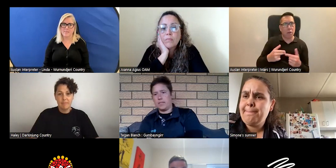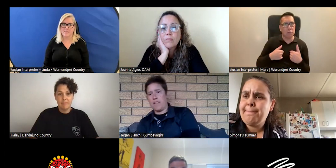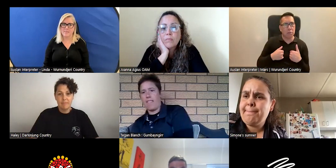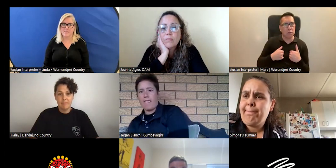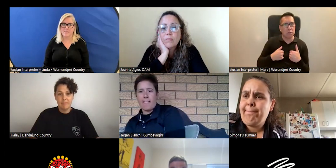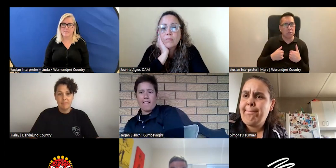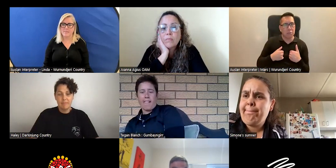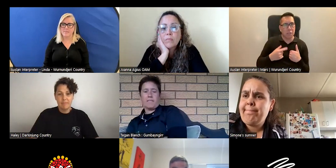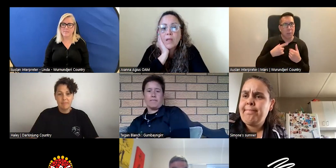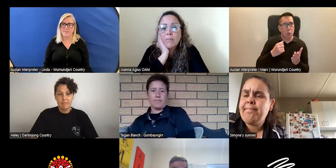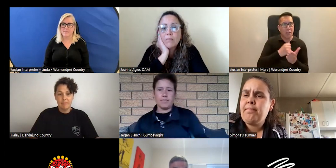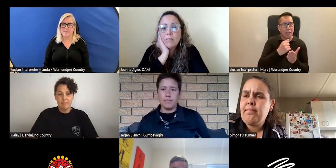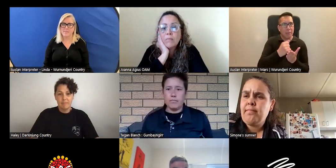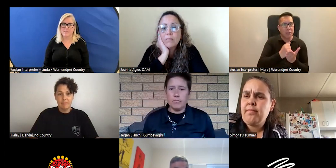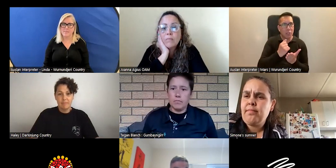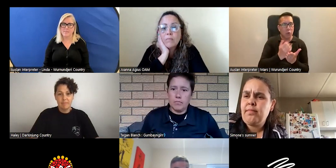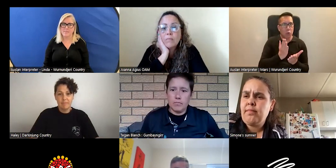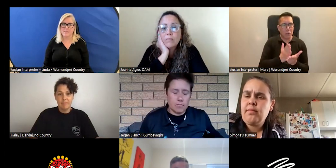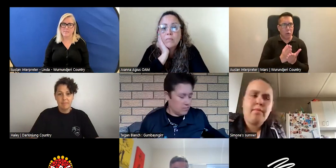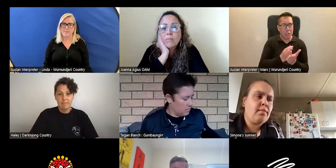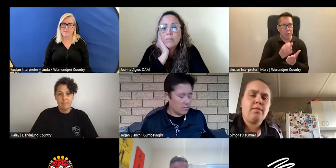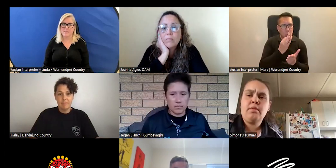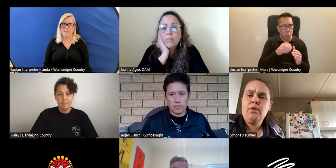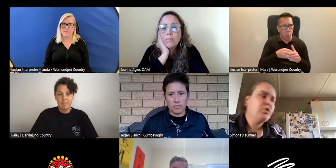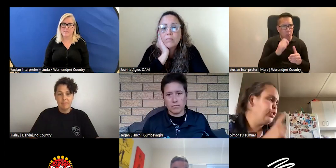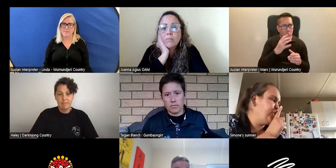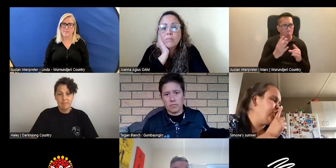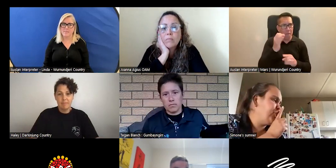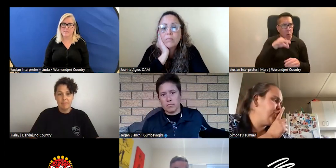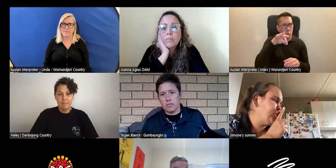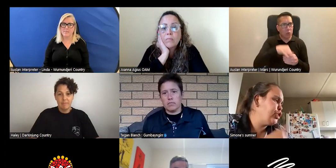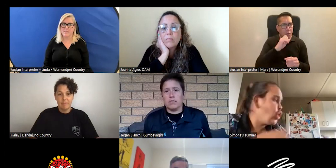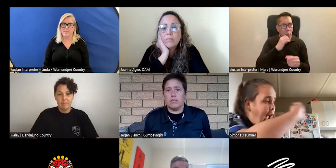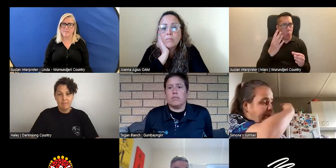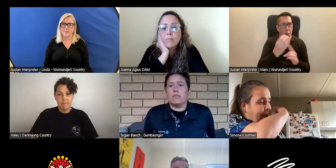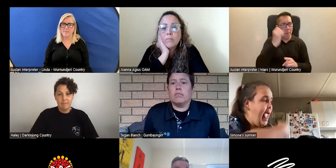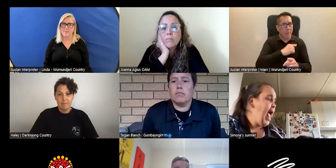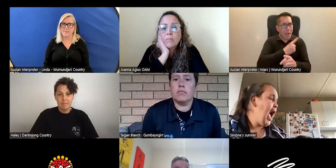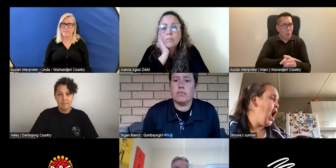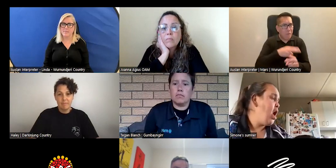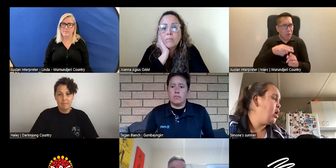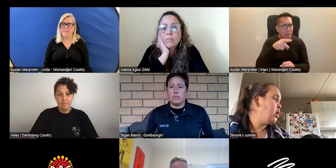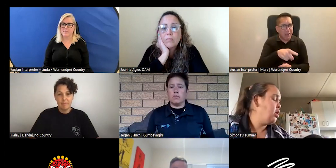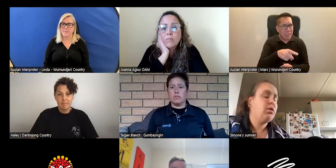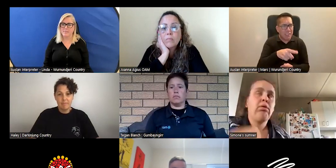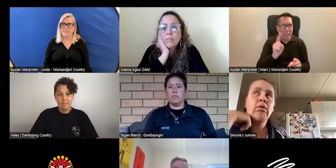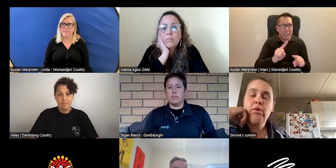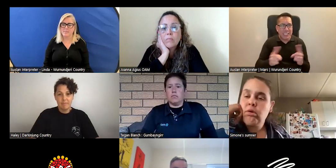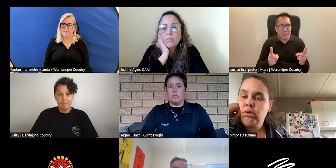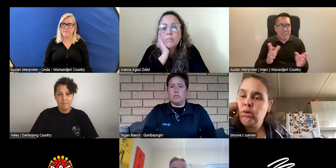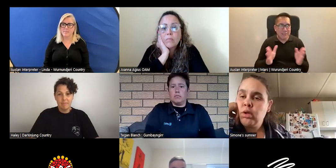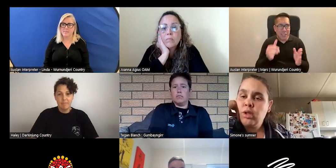because the numbers are probably so small, they're not going to win votes. They're not going to win power for that. So that's the difference